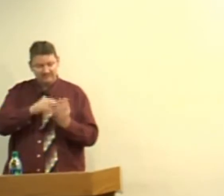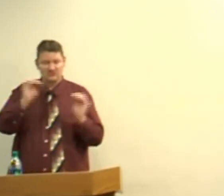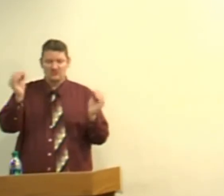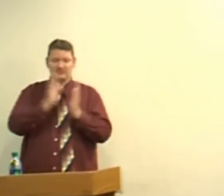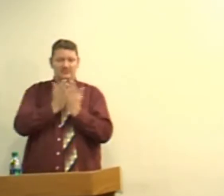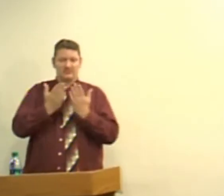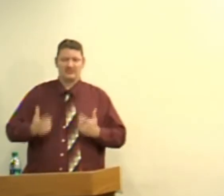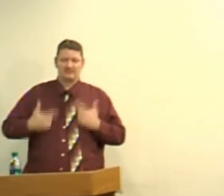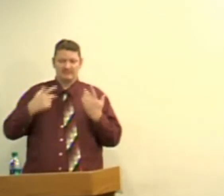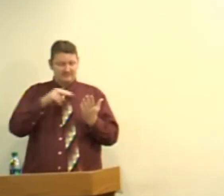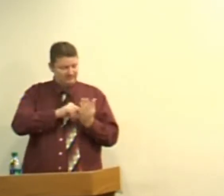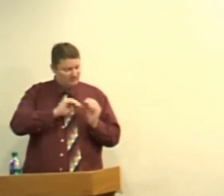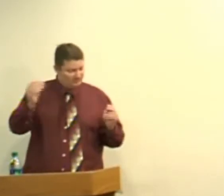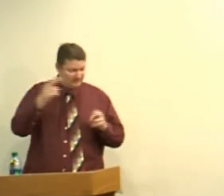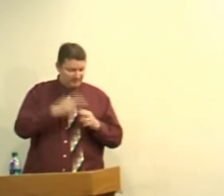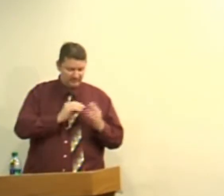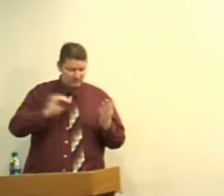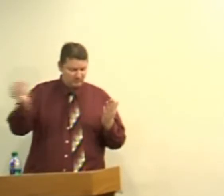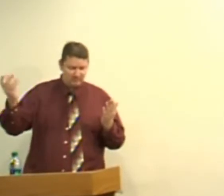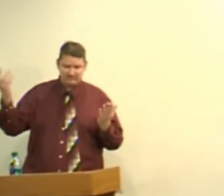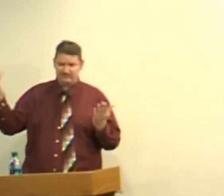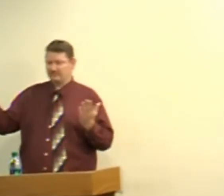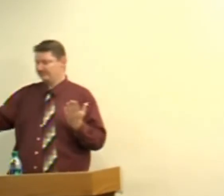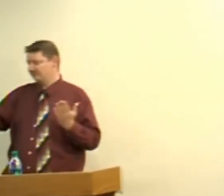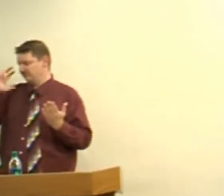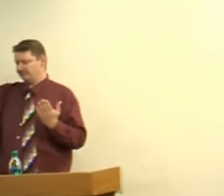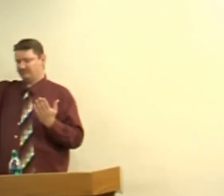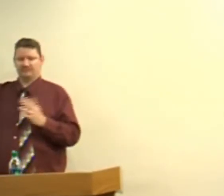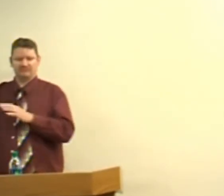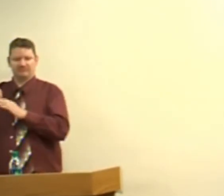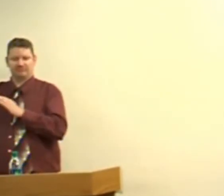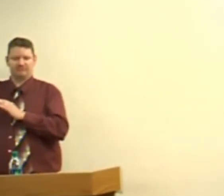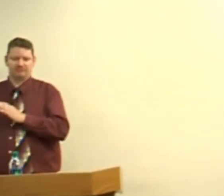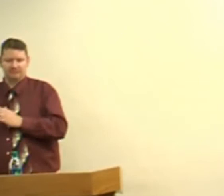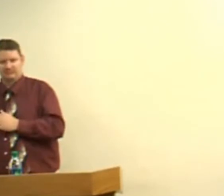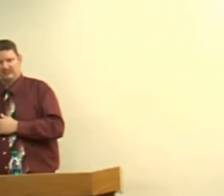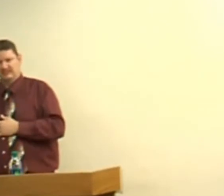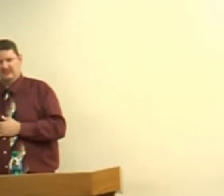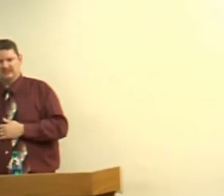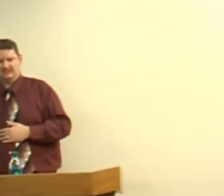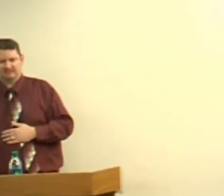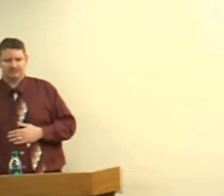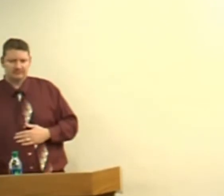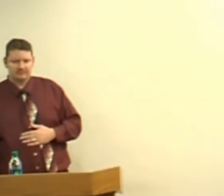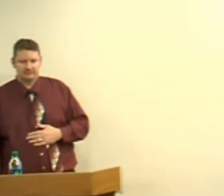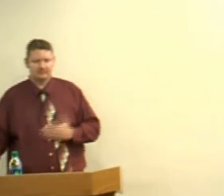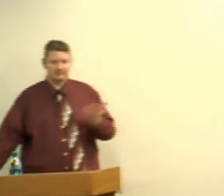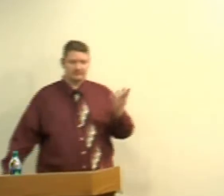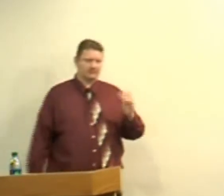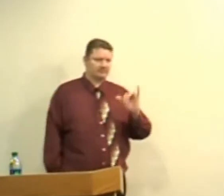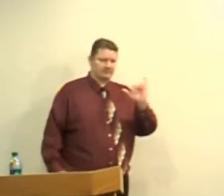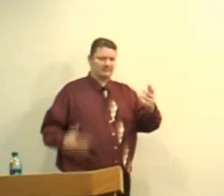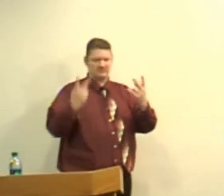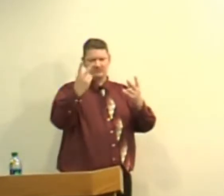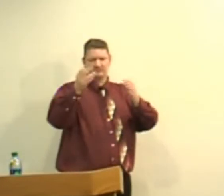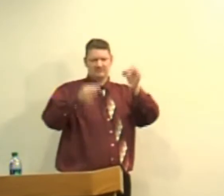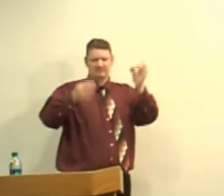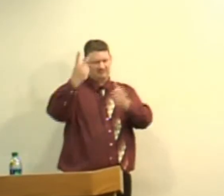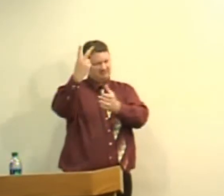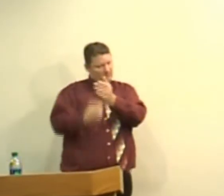who are not saved, who did not study the Bible, who did not do the book, who are not in the book of life, what will happen to